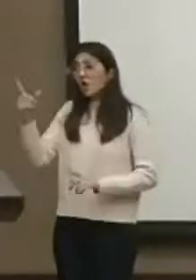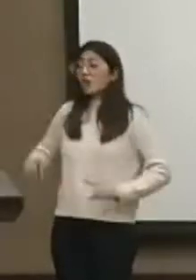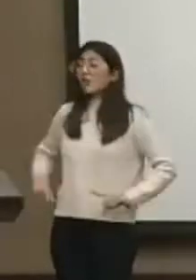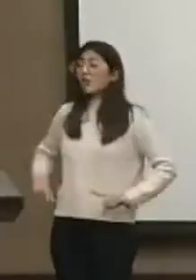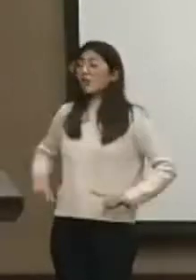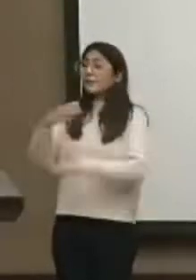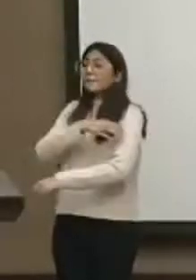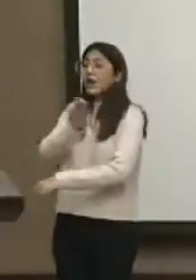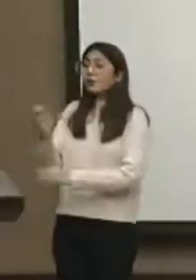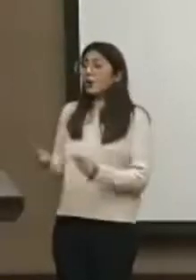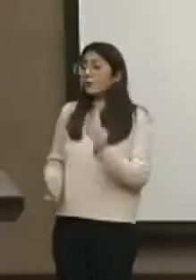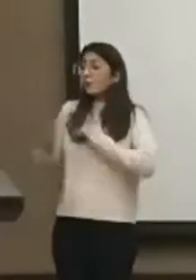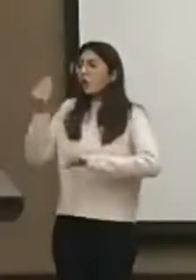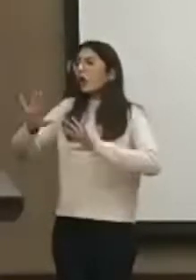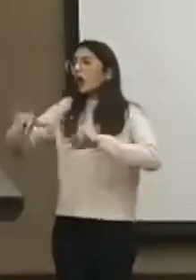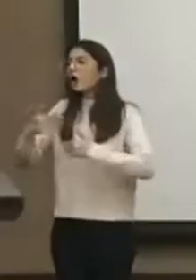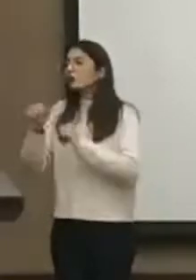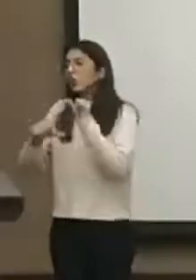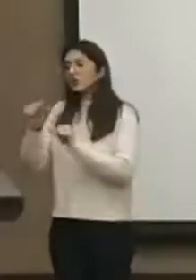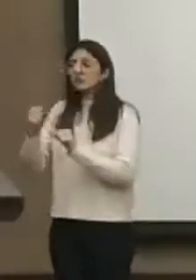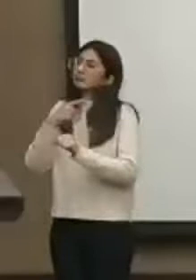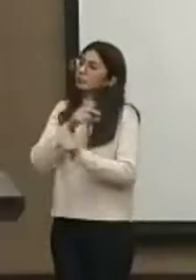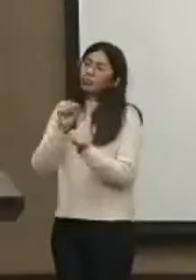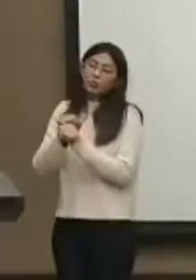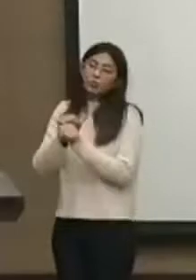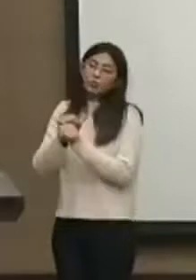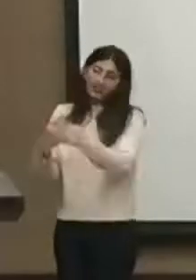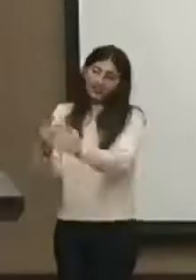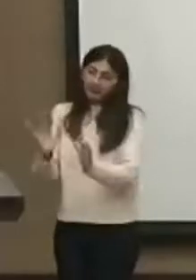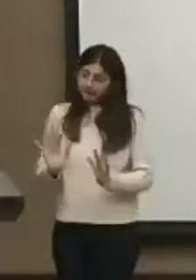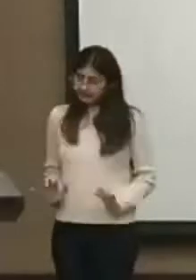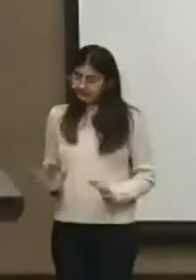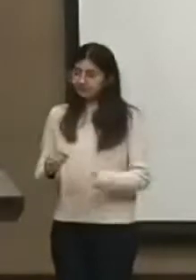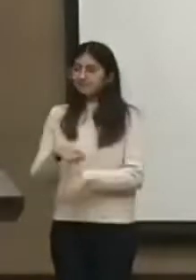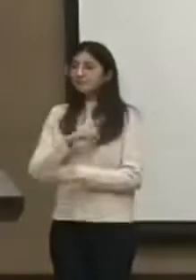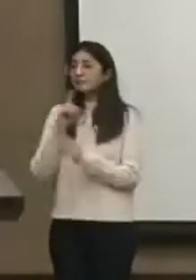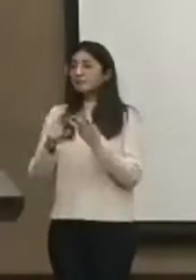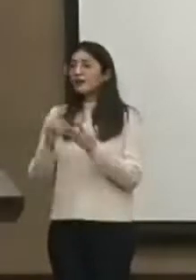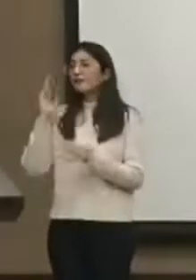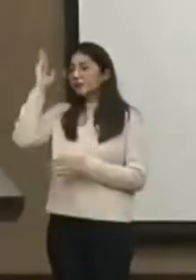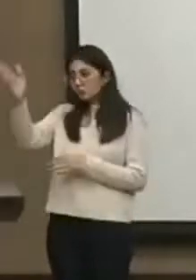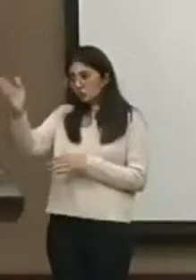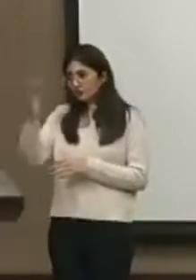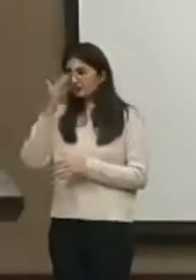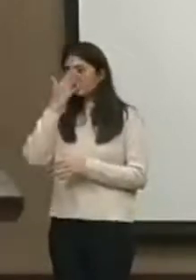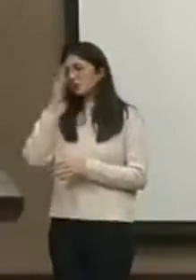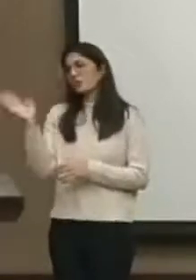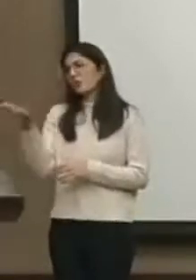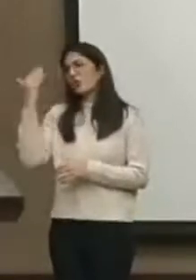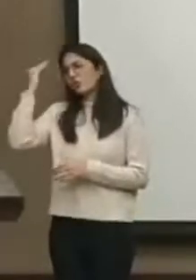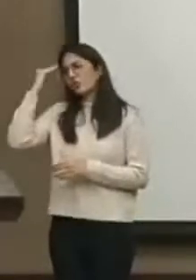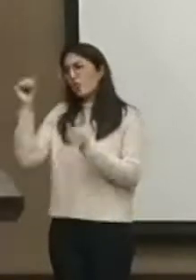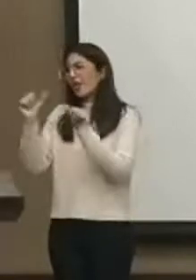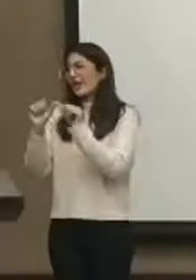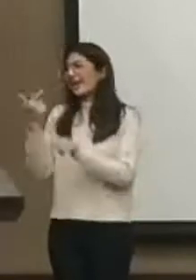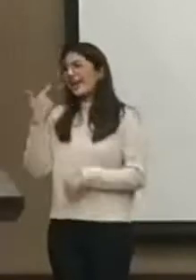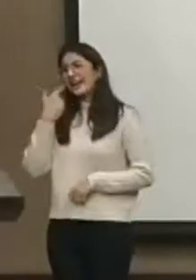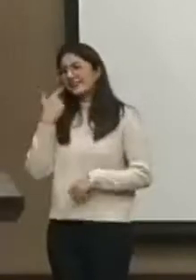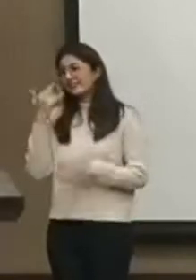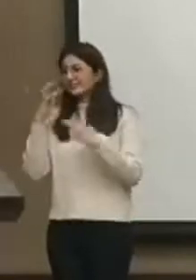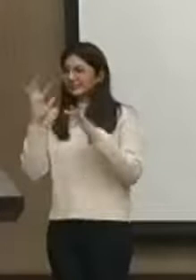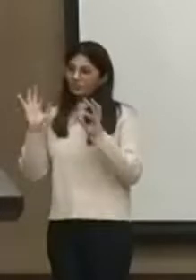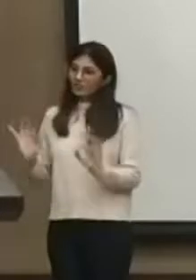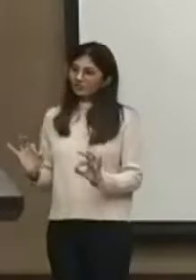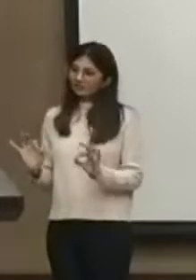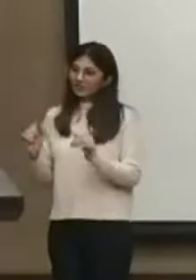empowered? And then coming on to innovating for future, we all know artificial intelligence is playing a big role